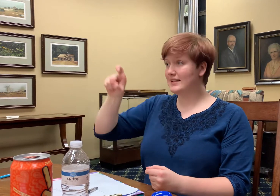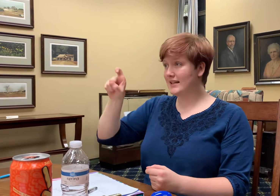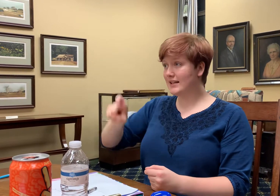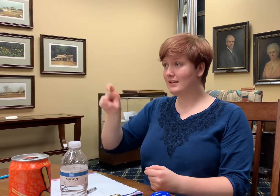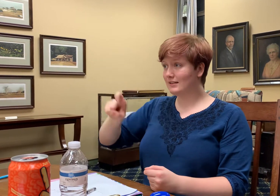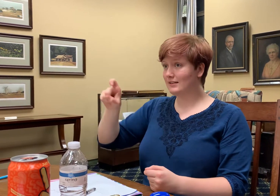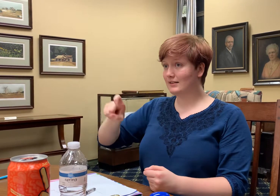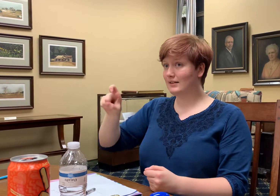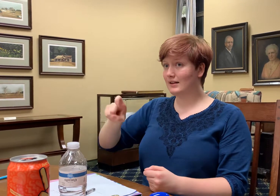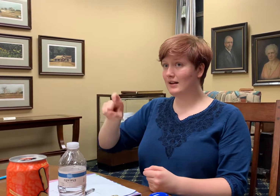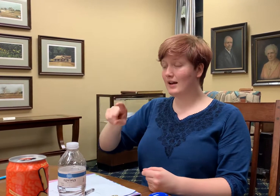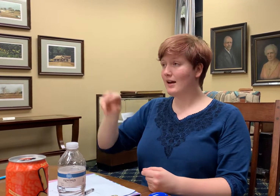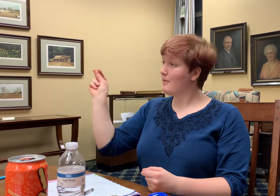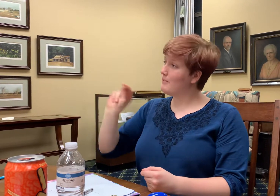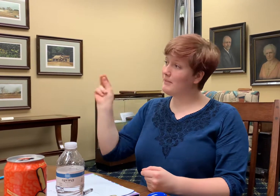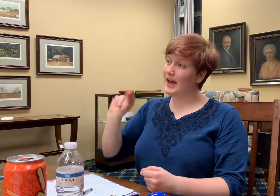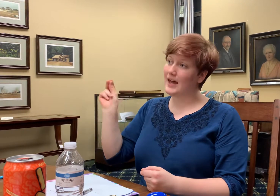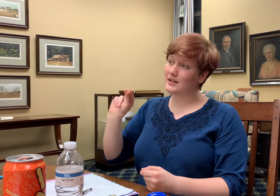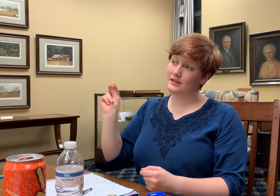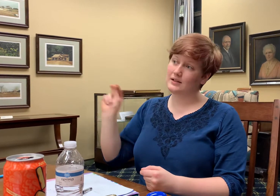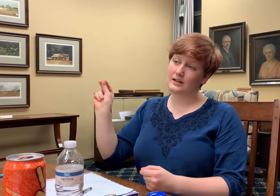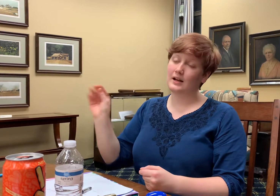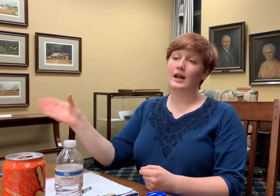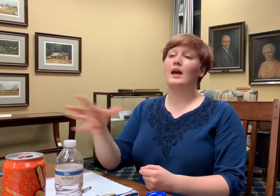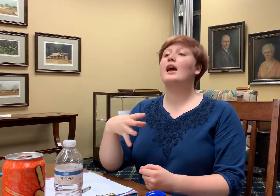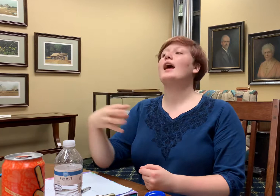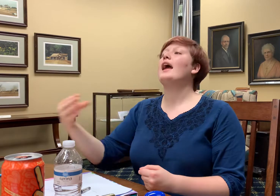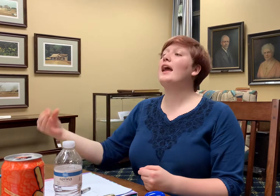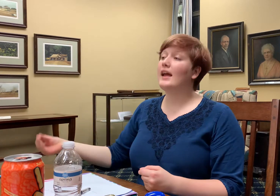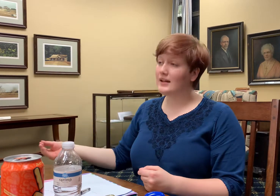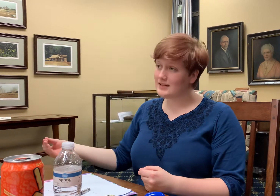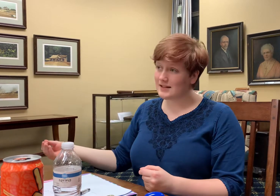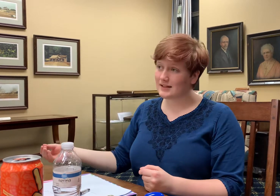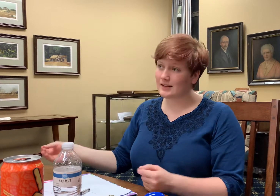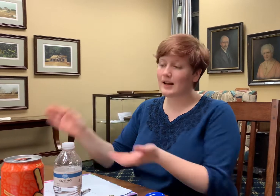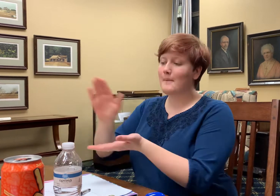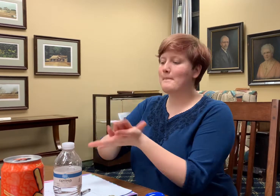need pen and paper